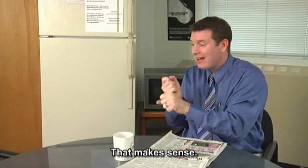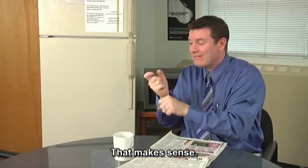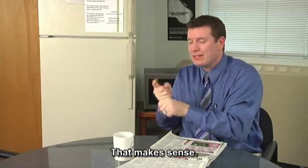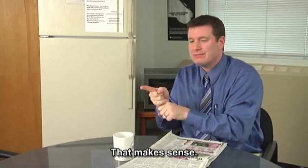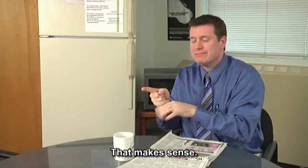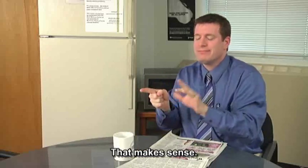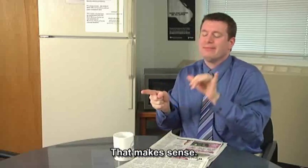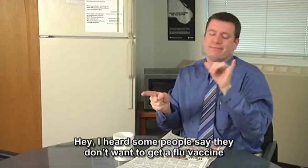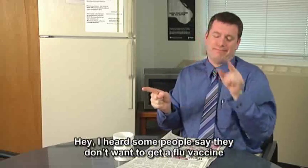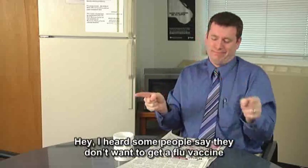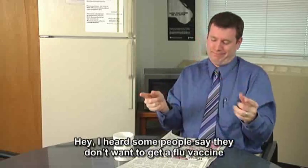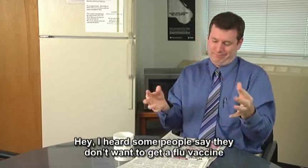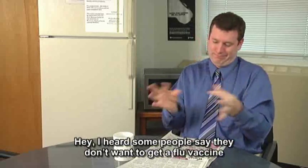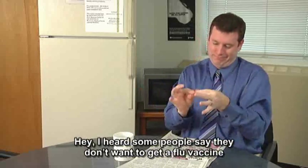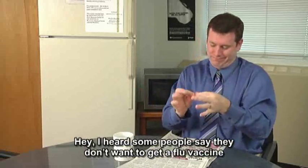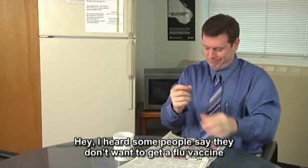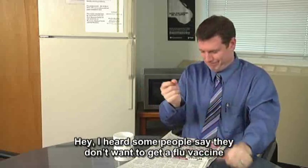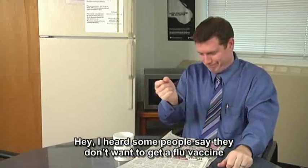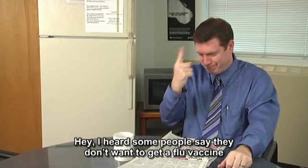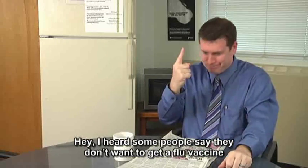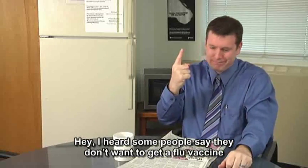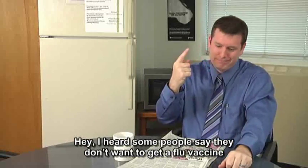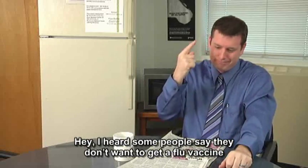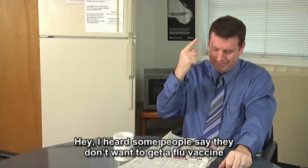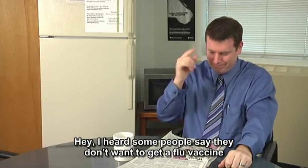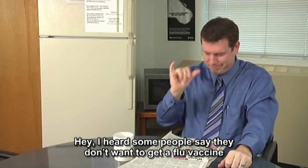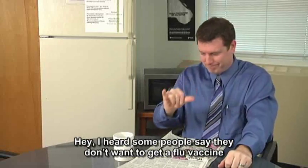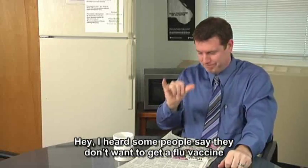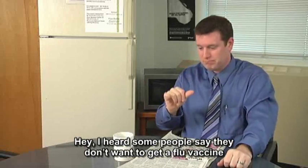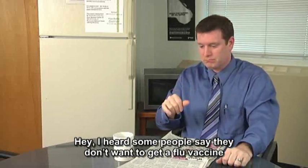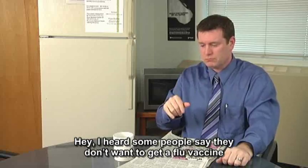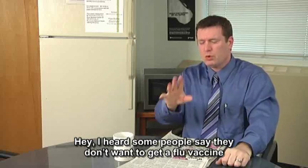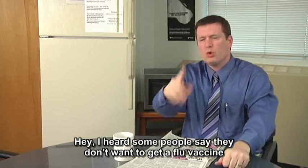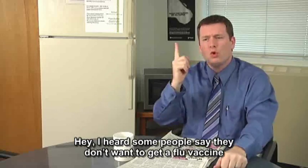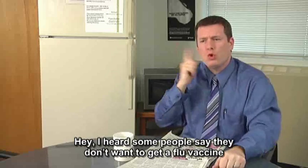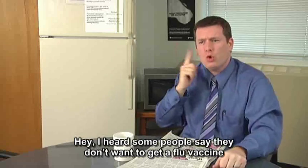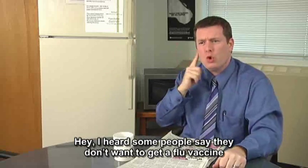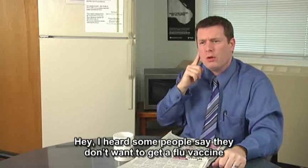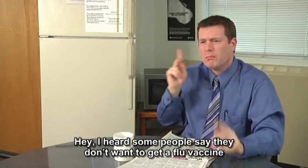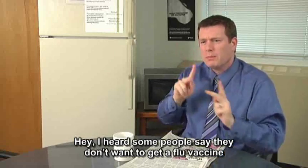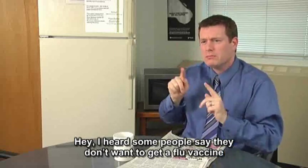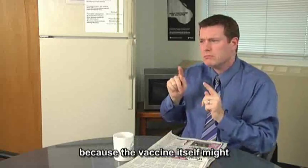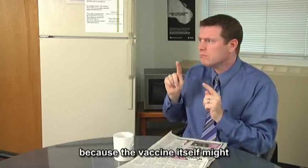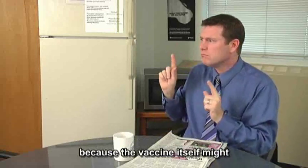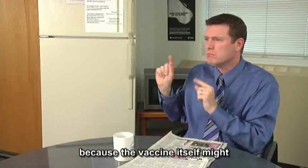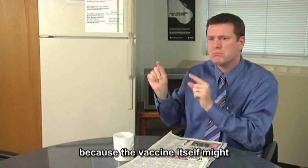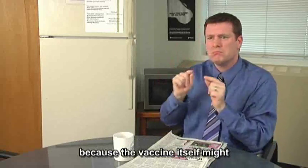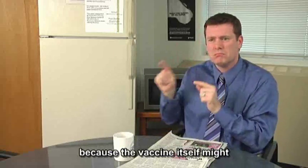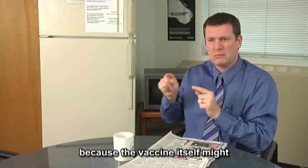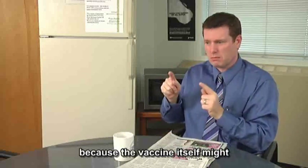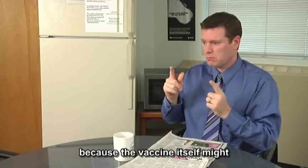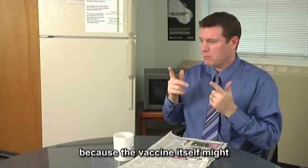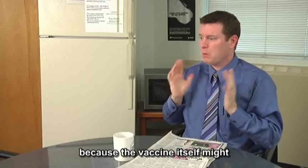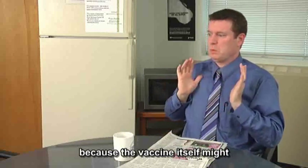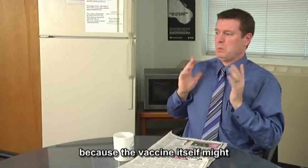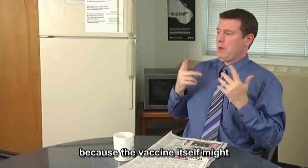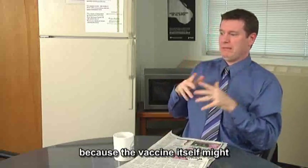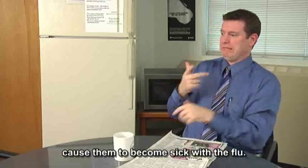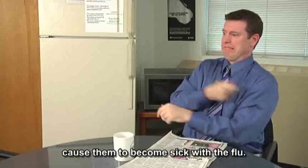Hey, I heard some people say they don't want to get a flu vaccine because the vaccine itself might cause them to